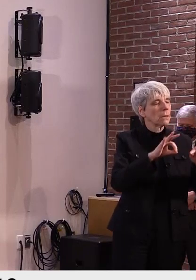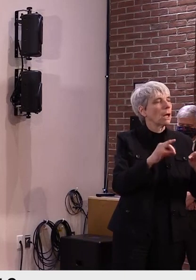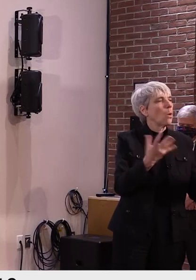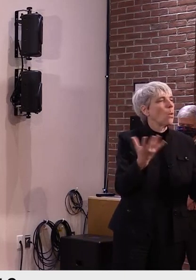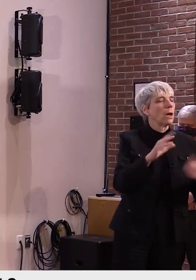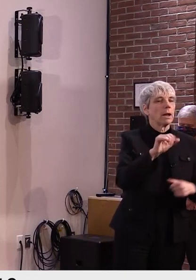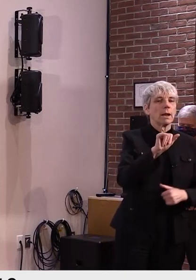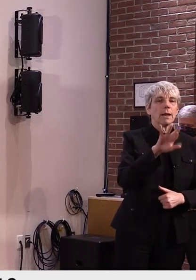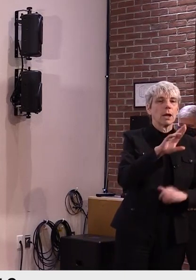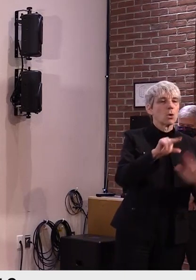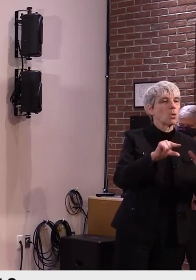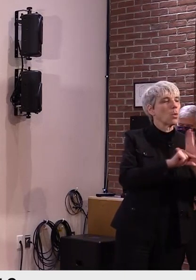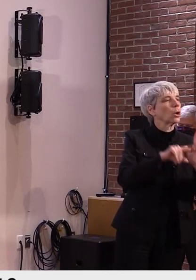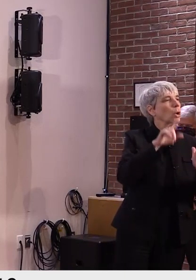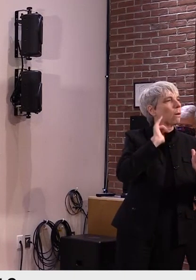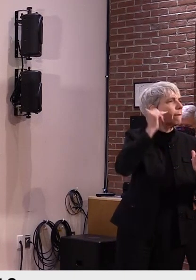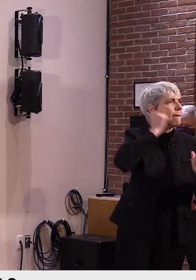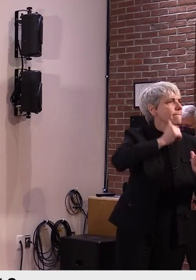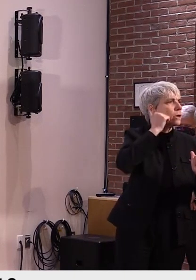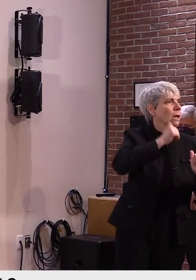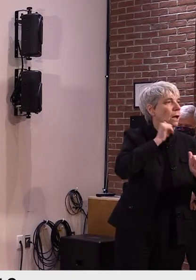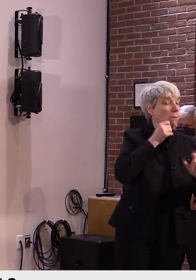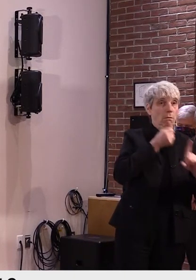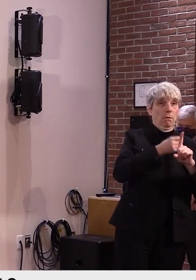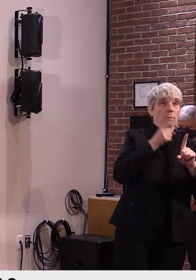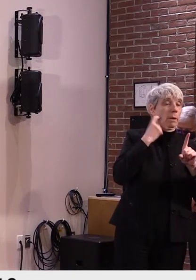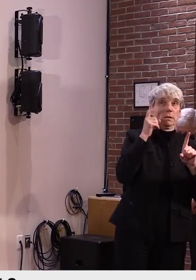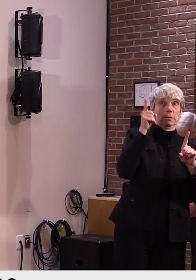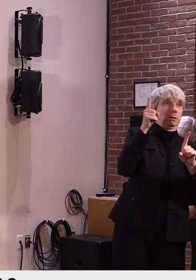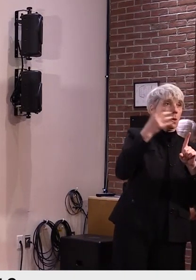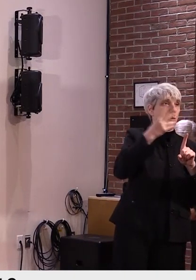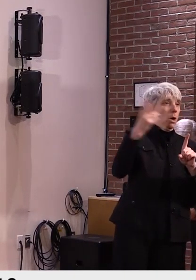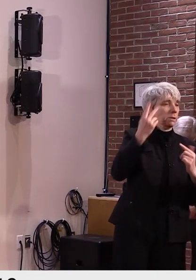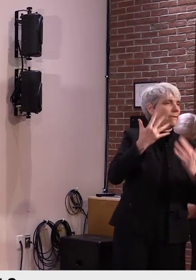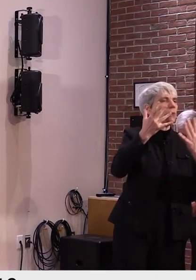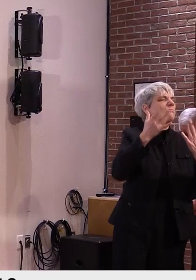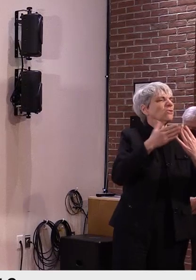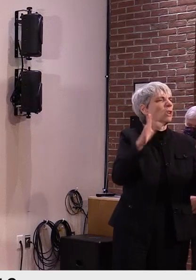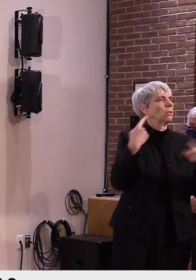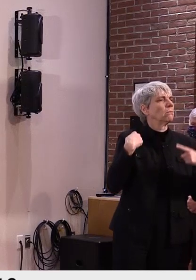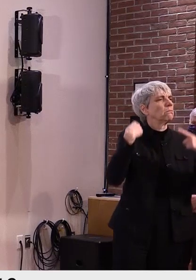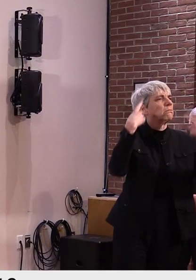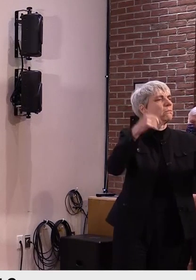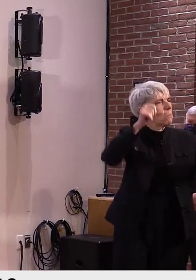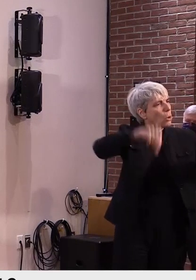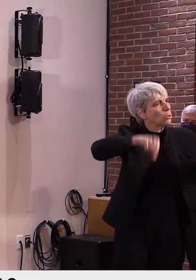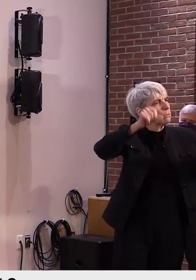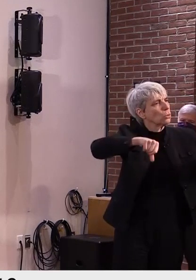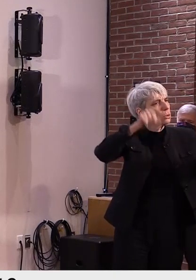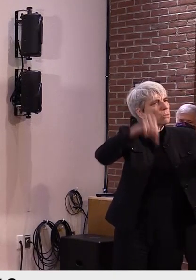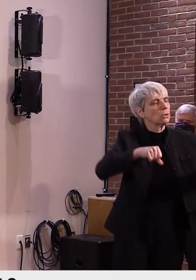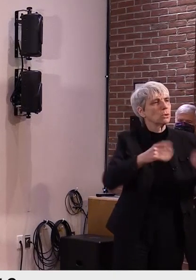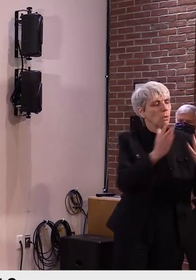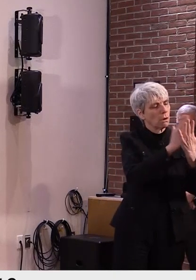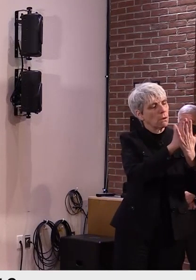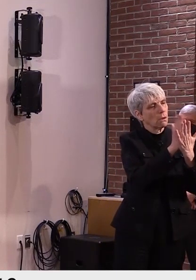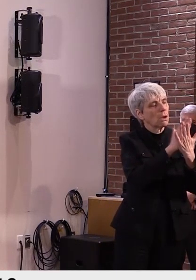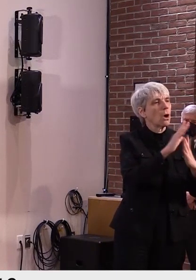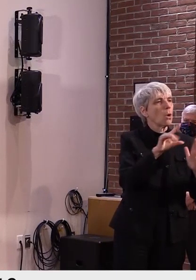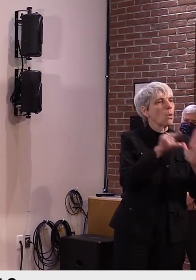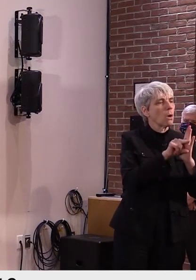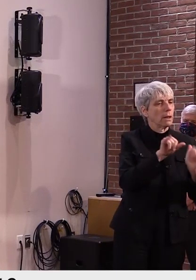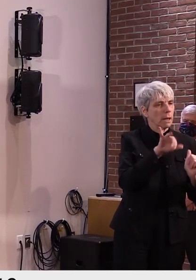incident, but other air quality concerns. And if you're interested, I can follow up afterwards through Rebecca and provide you a link to